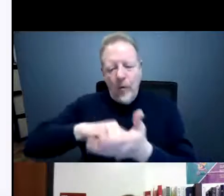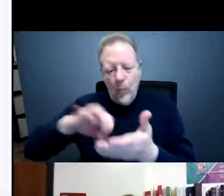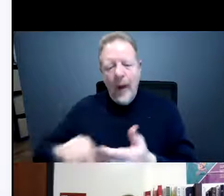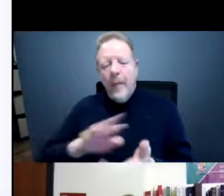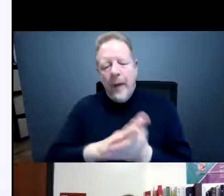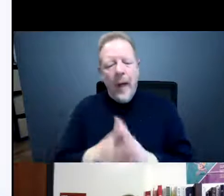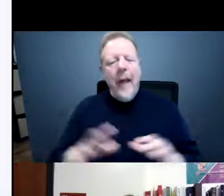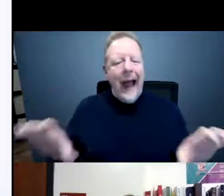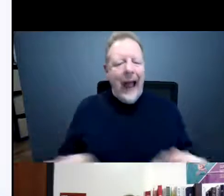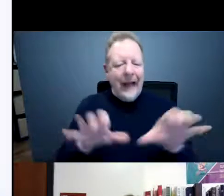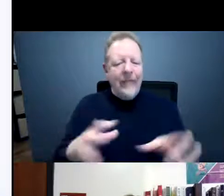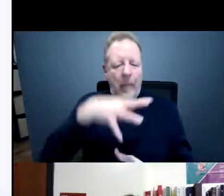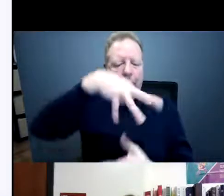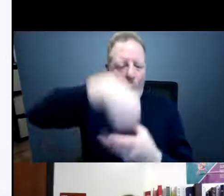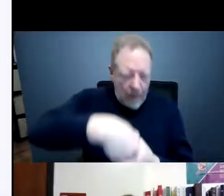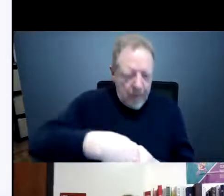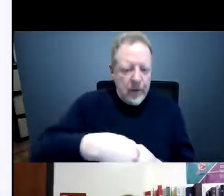participant can implement change.